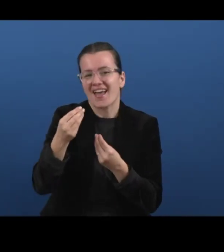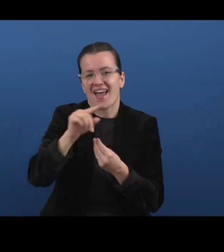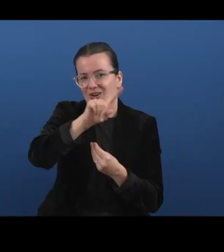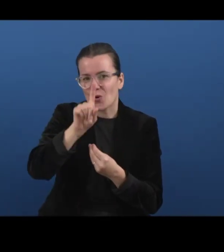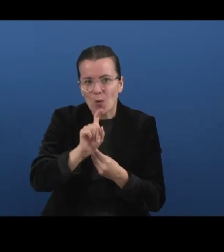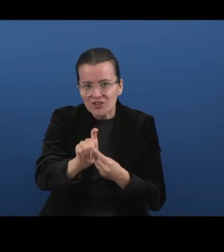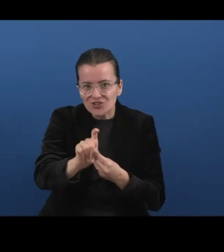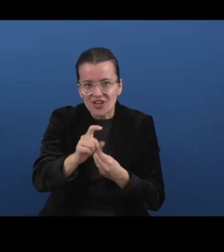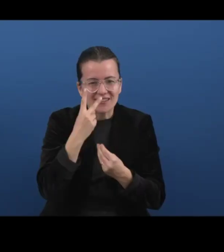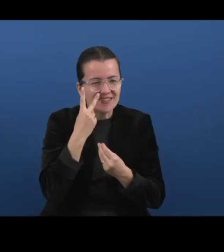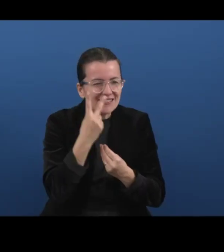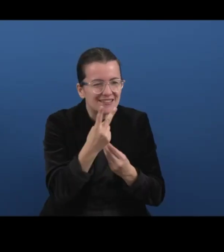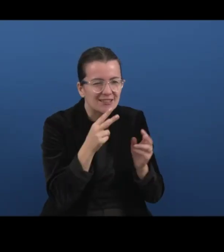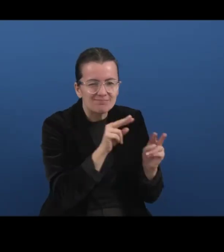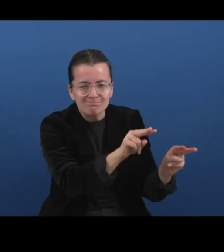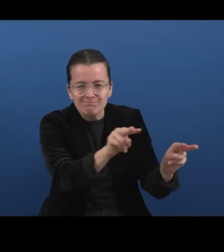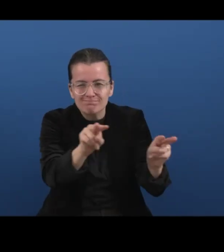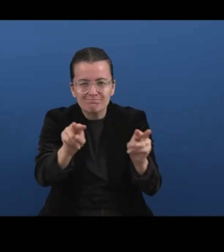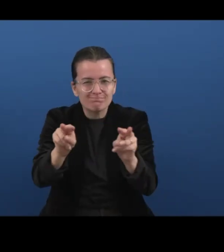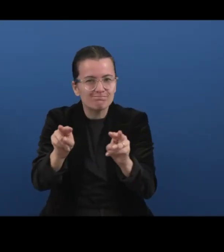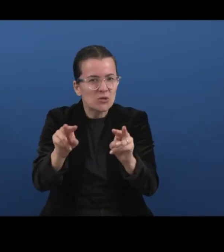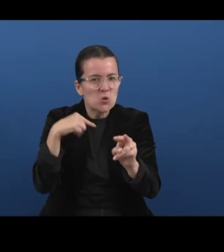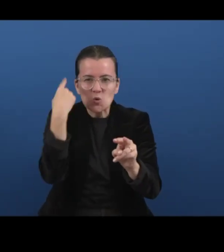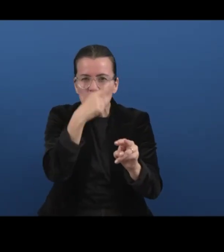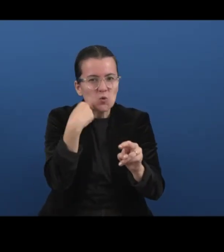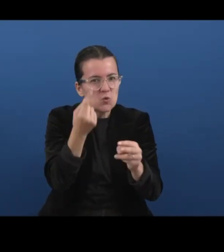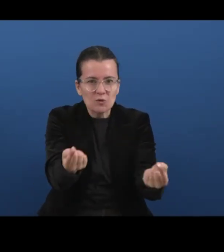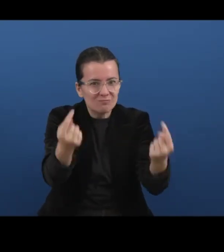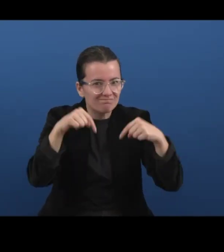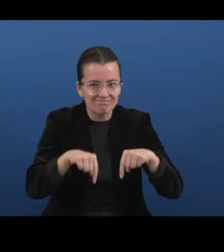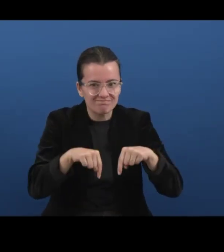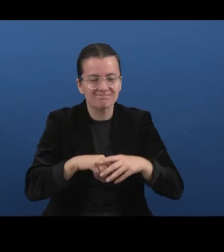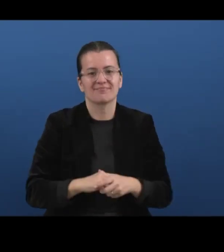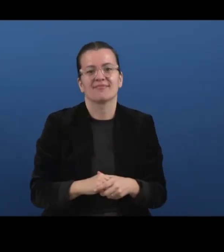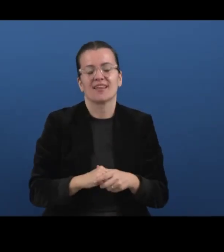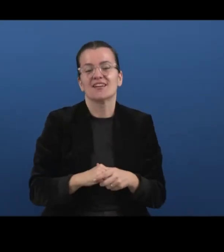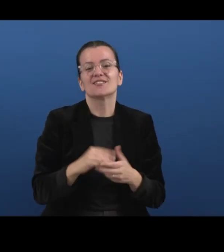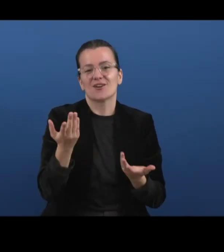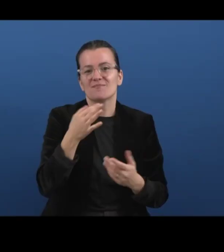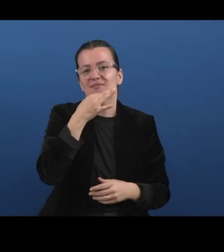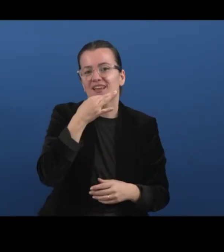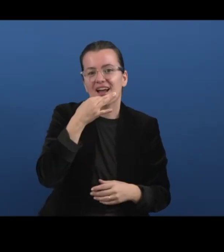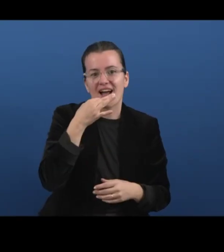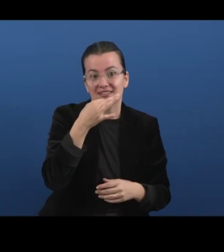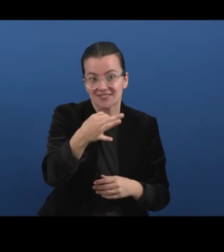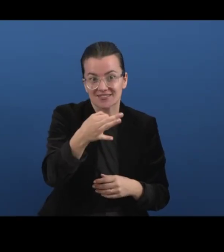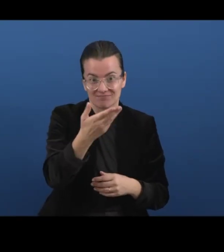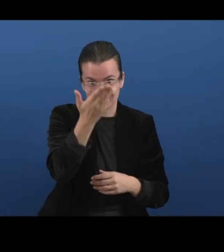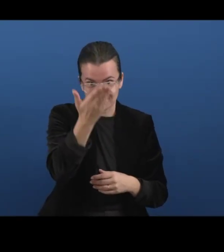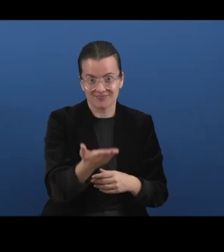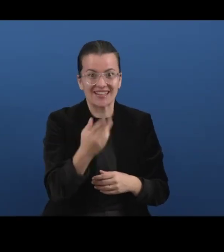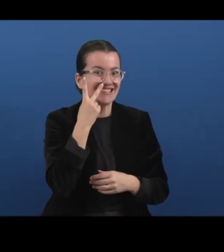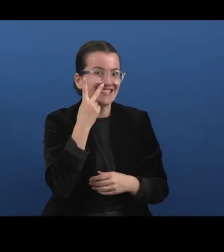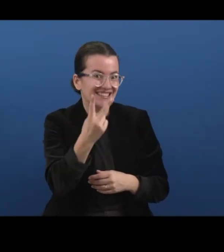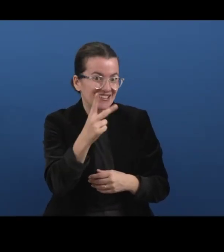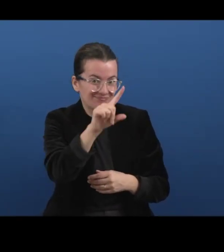bit about the content, setting the scene basically for the webinar, we will now launch a poll which